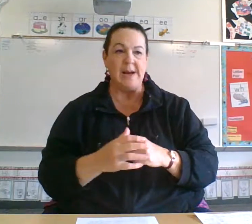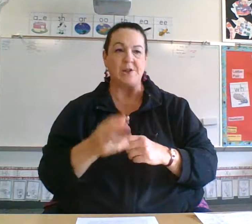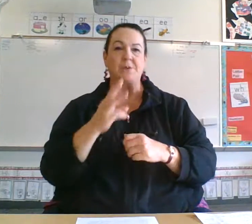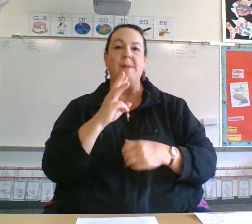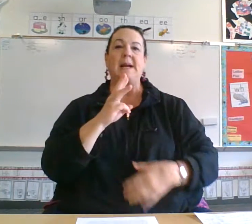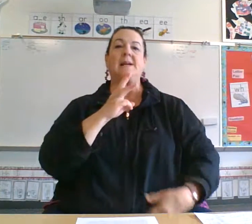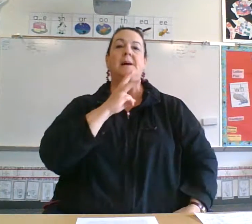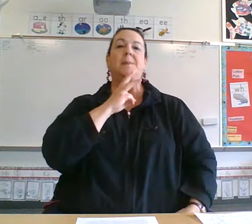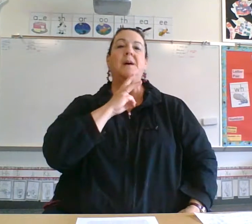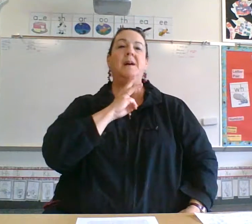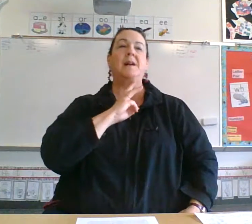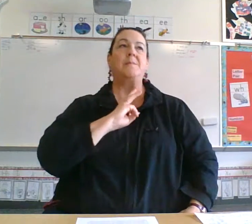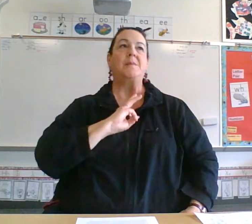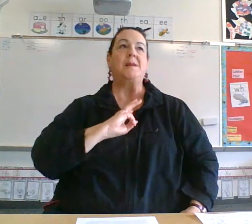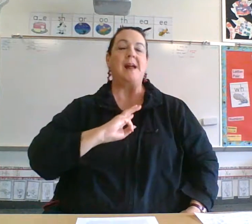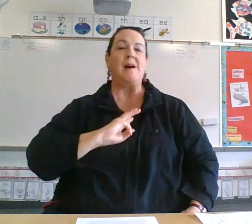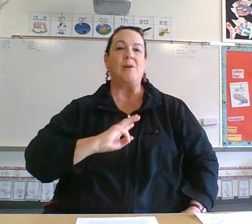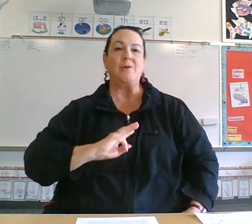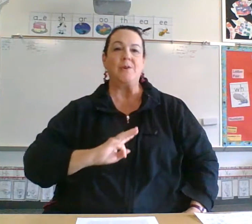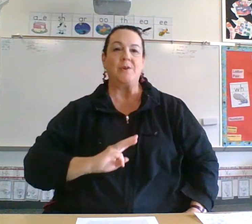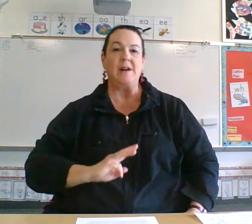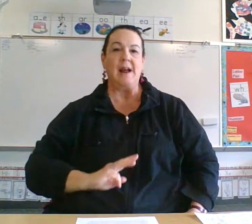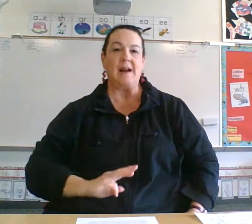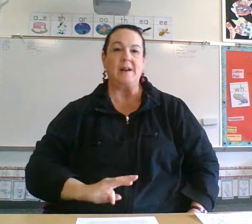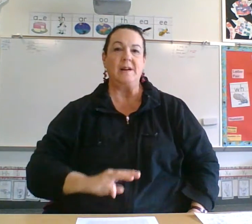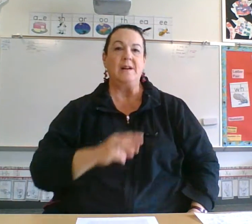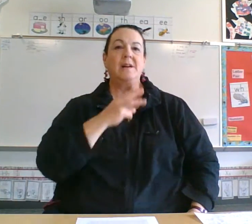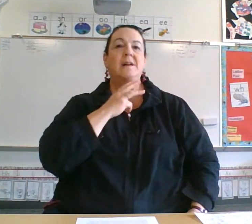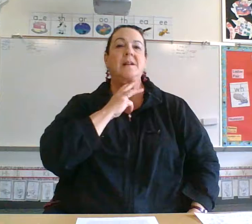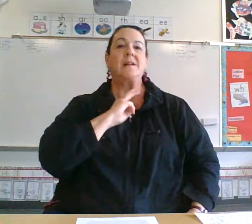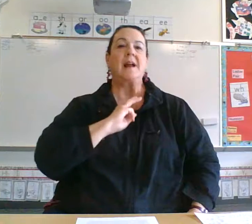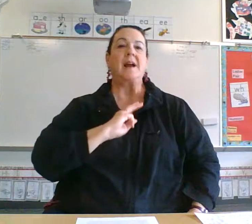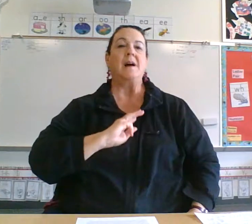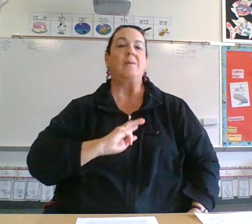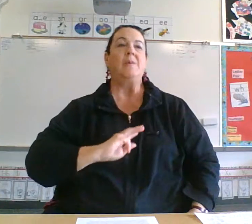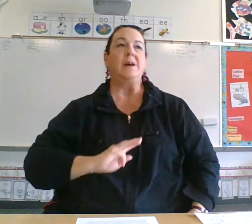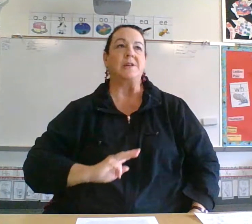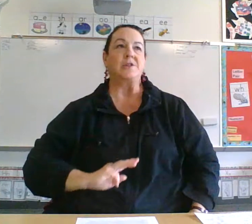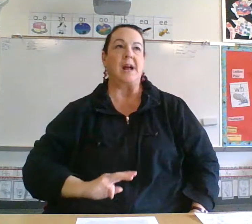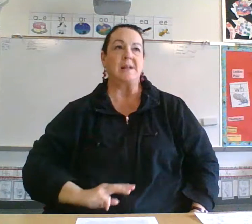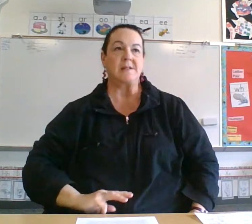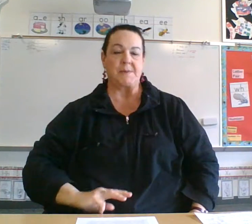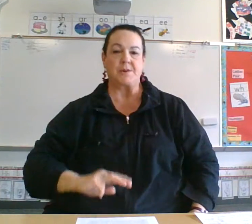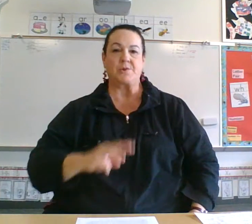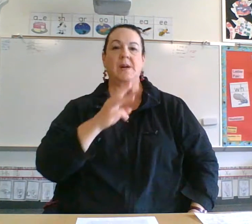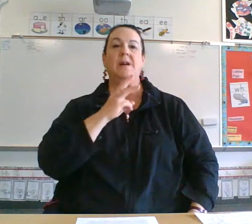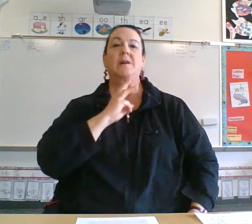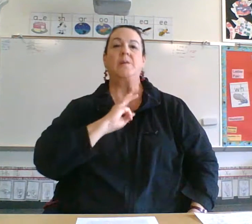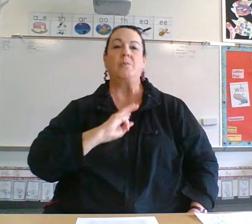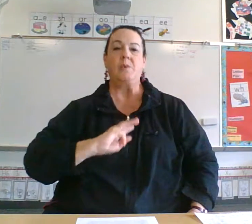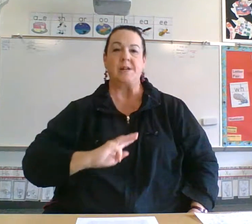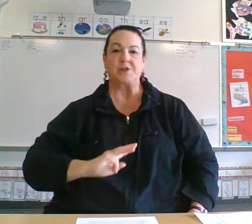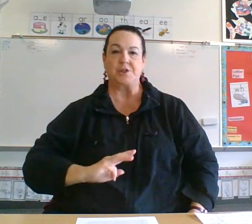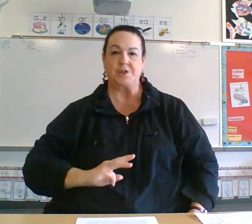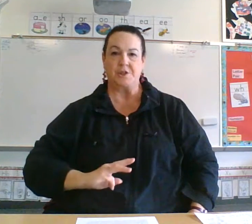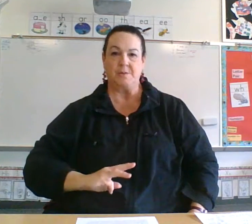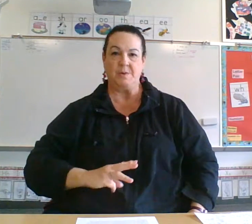Wish, make a W and come down your neck like I wish I had something to drink. Wish with a